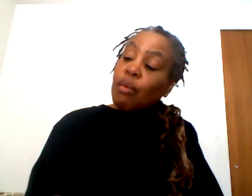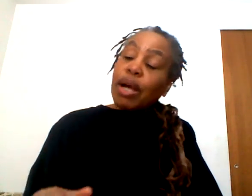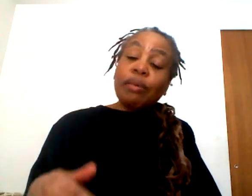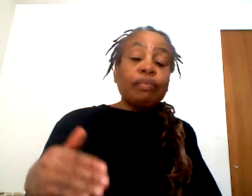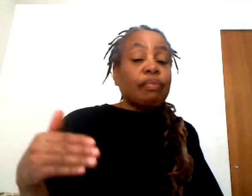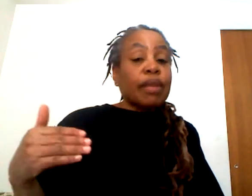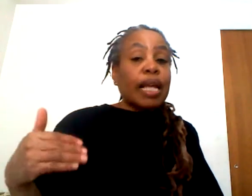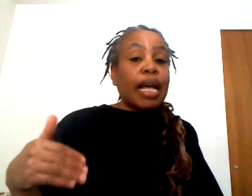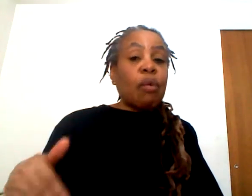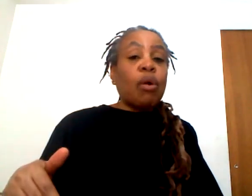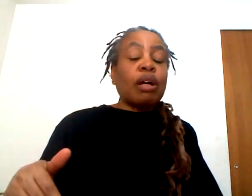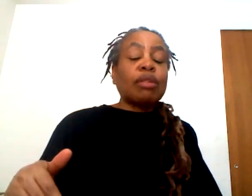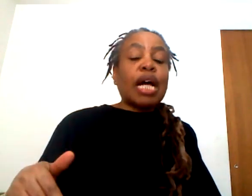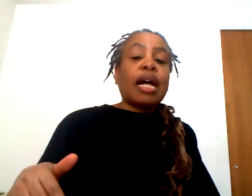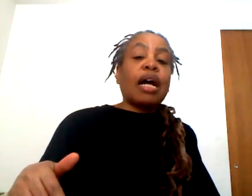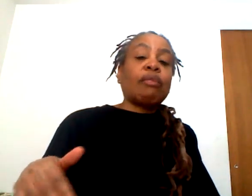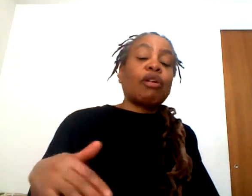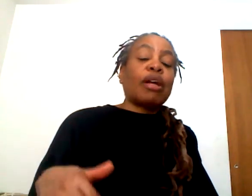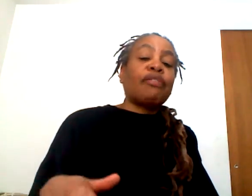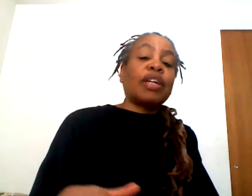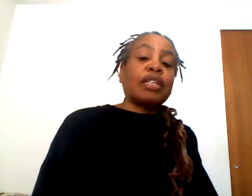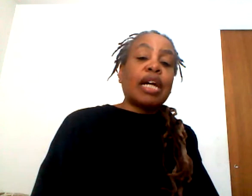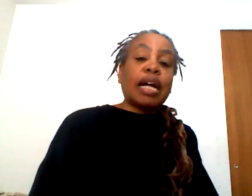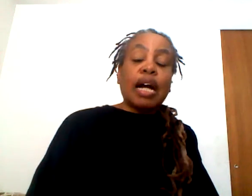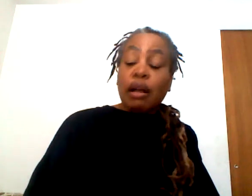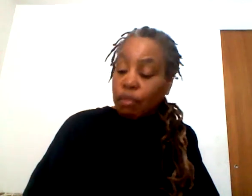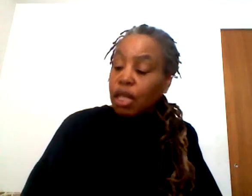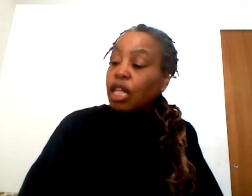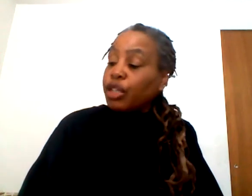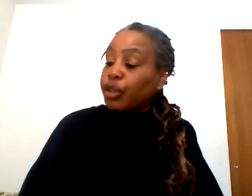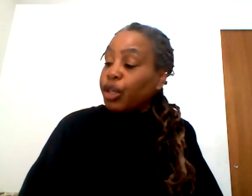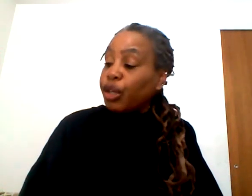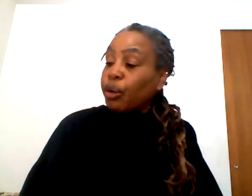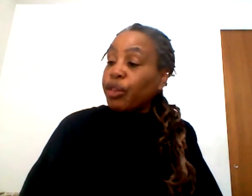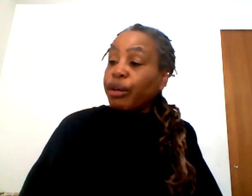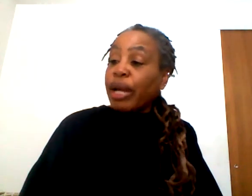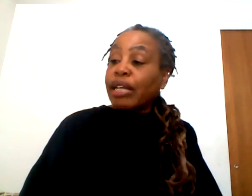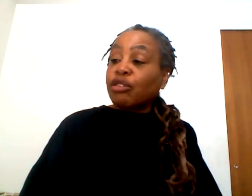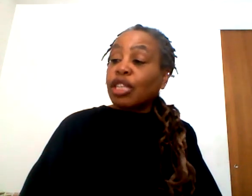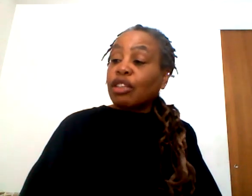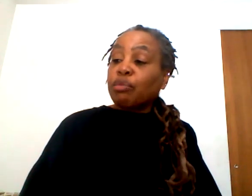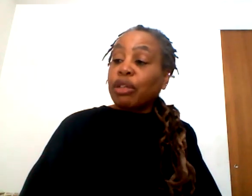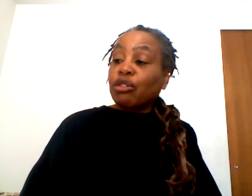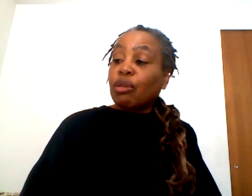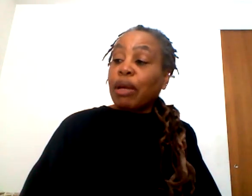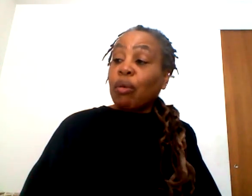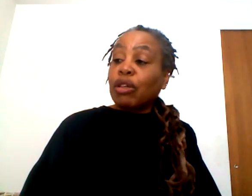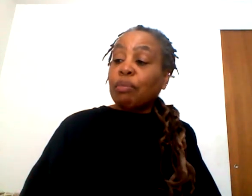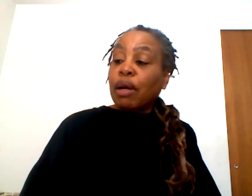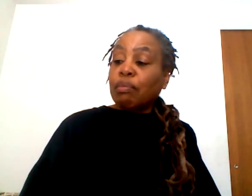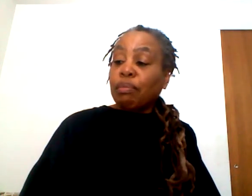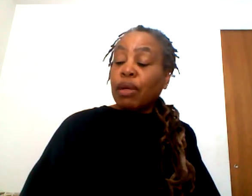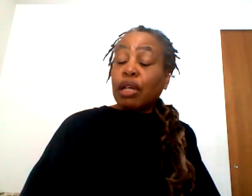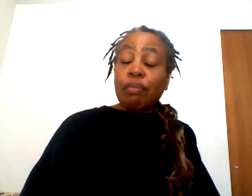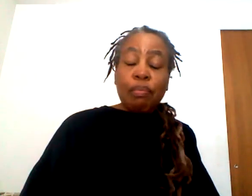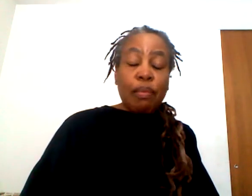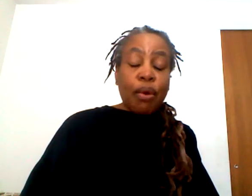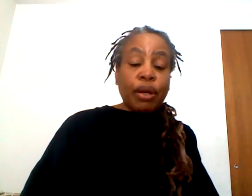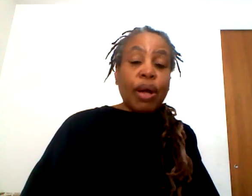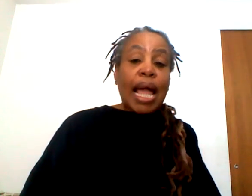Well, at welcome.com, carralaficklin.com, you can go there and see the expression to make one's blood boil,